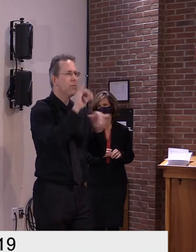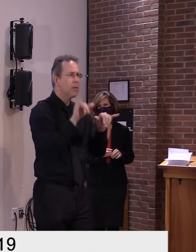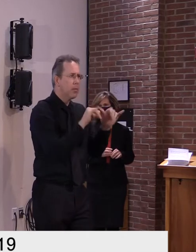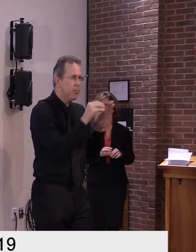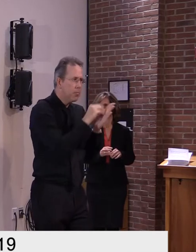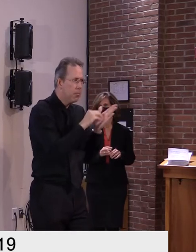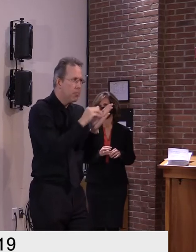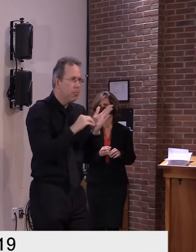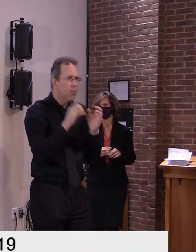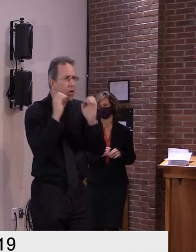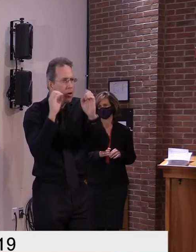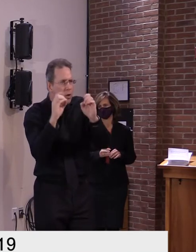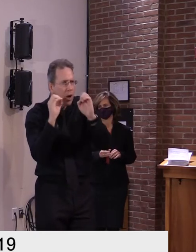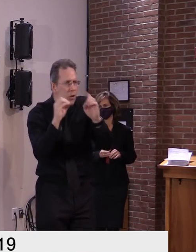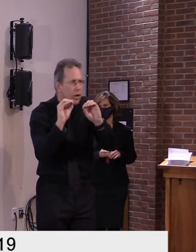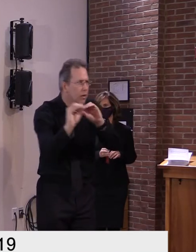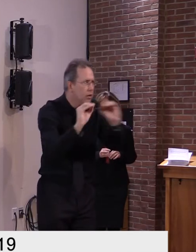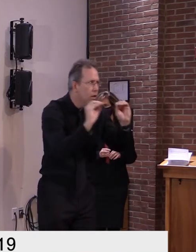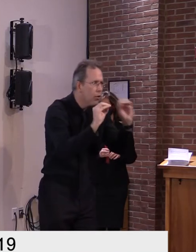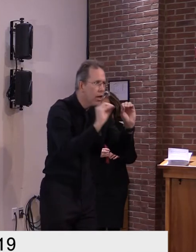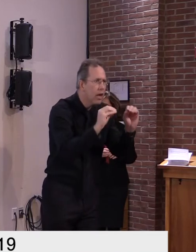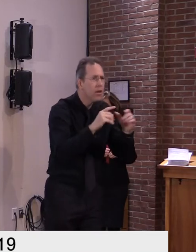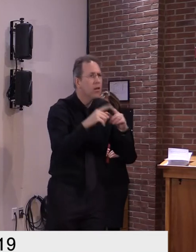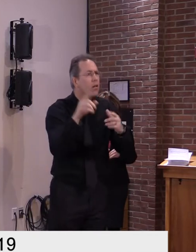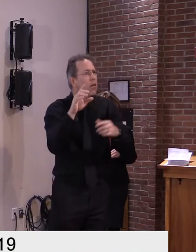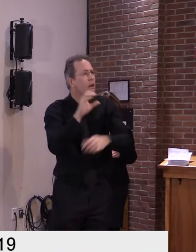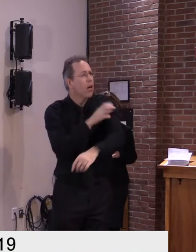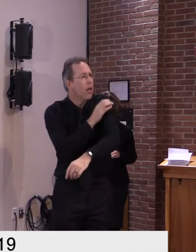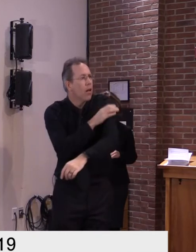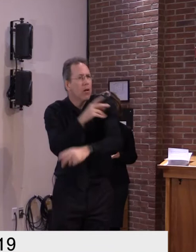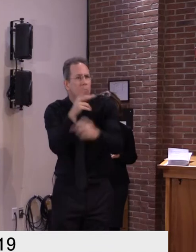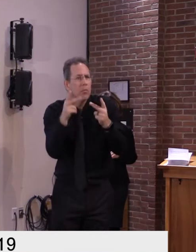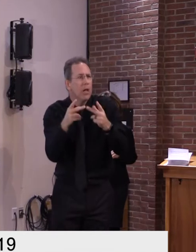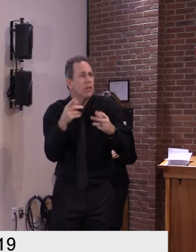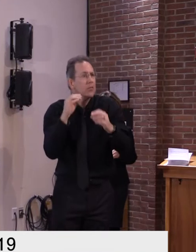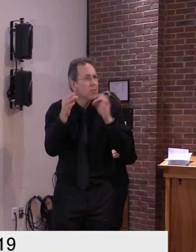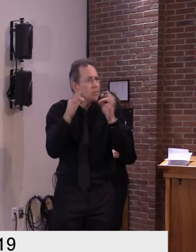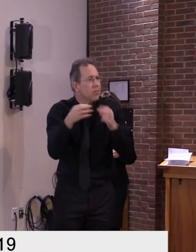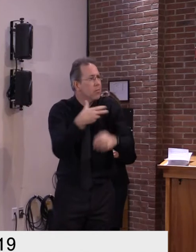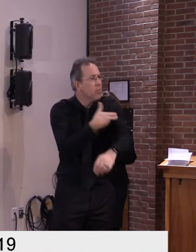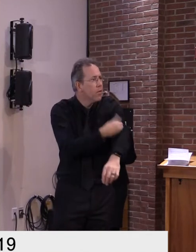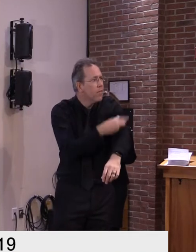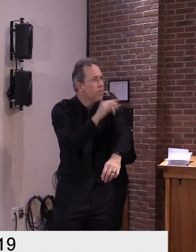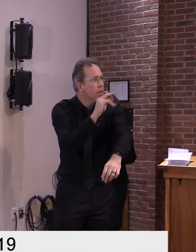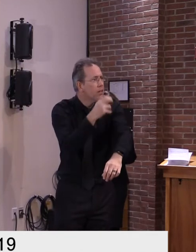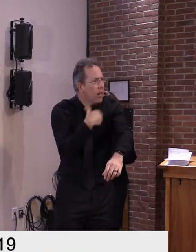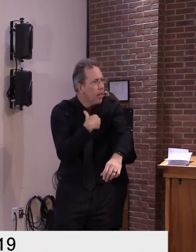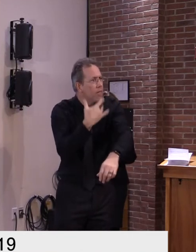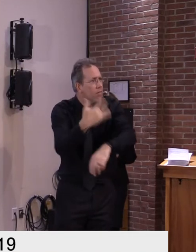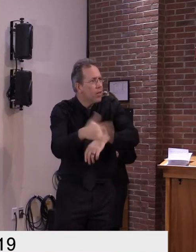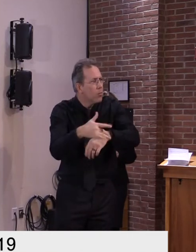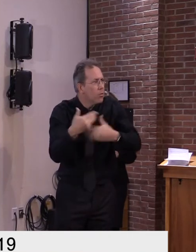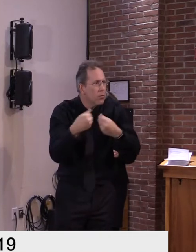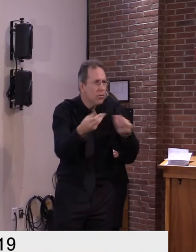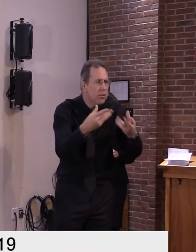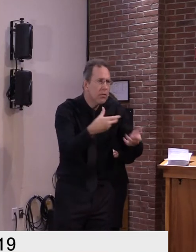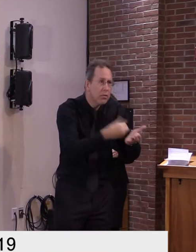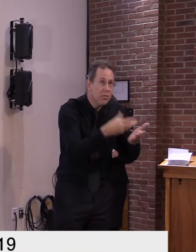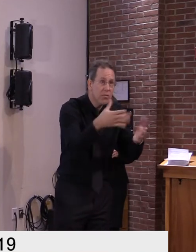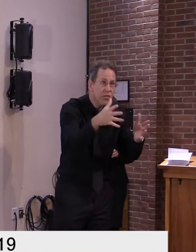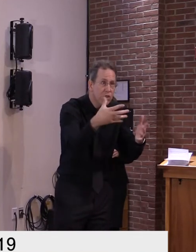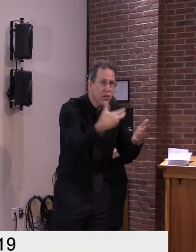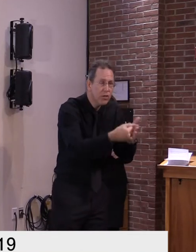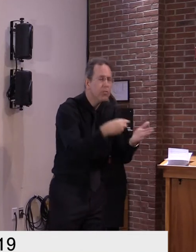going to be able to understand if there are problems or if there are no problems in the deployment of this vaccine for the broad